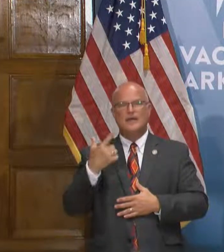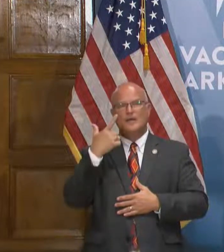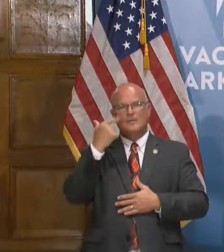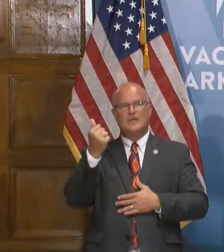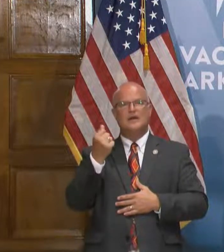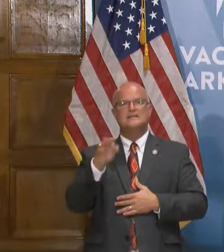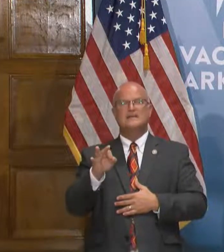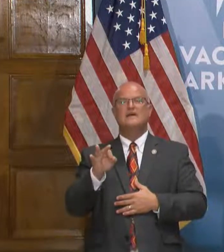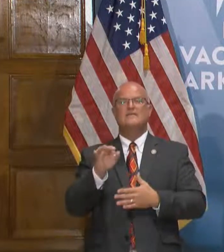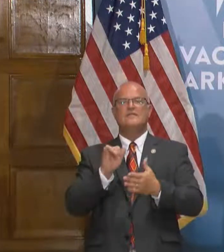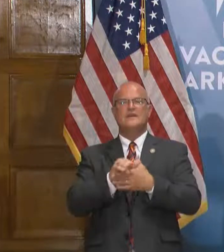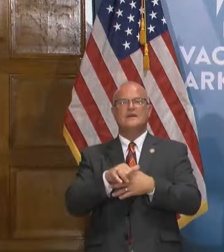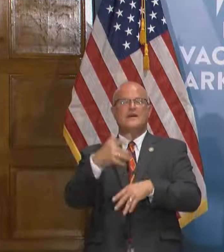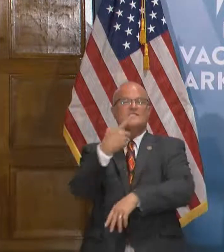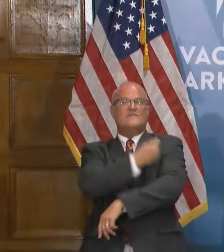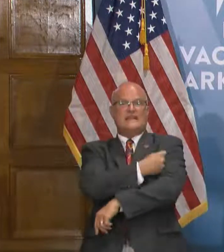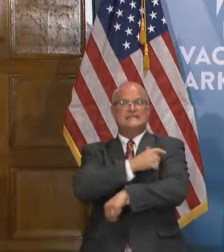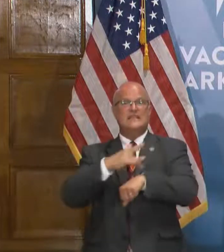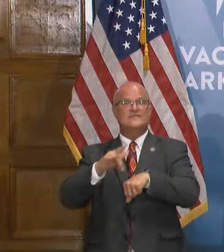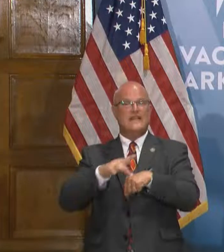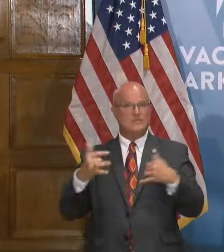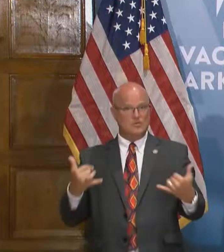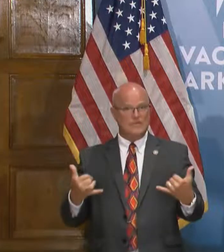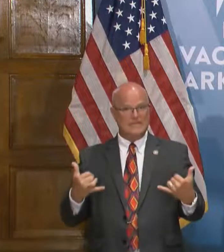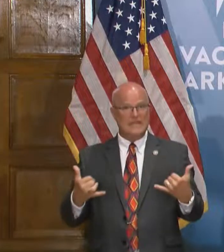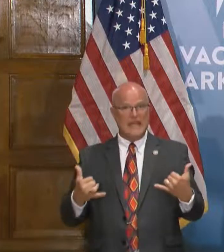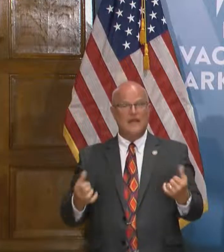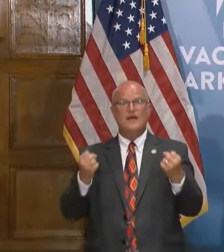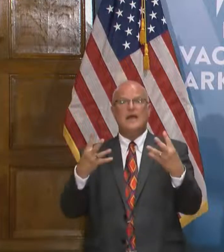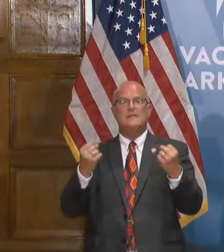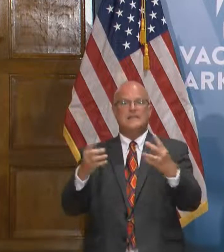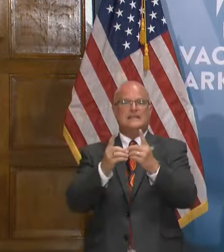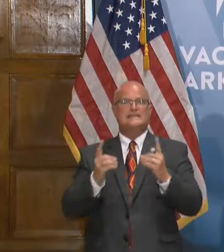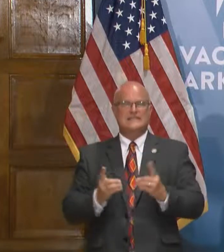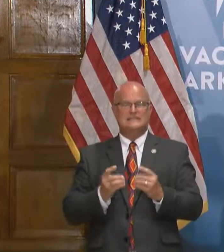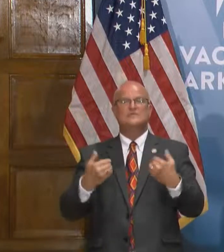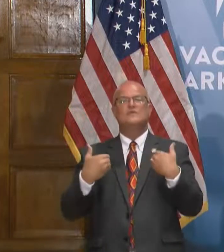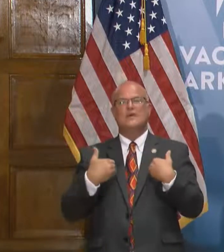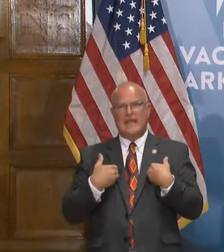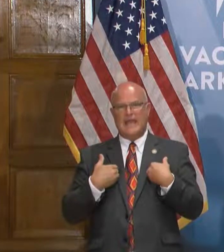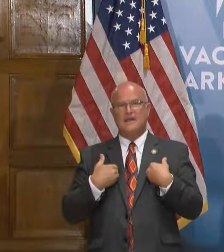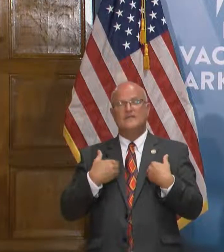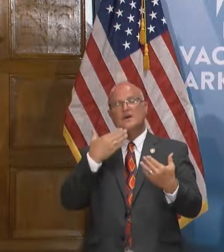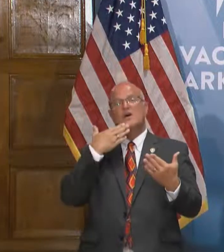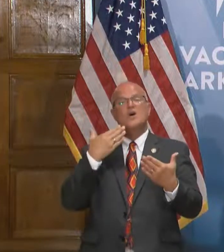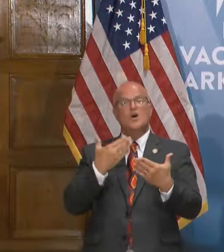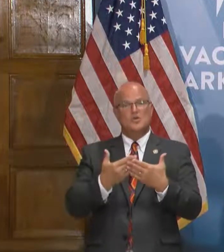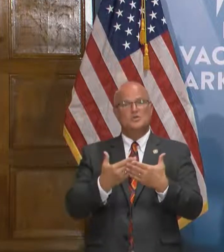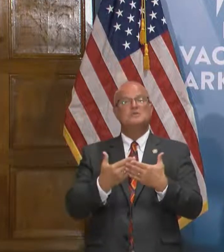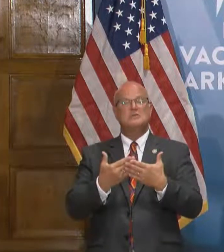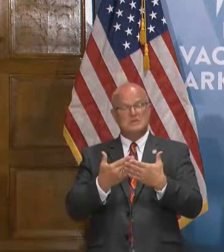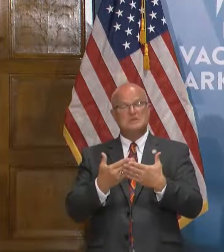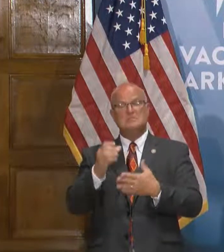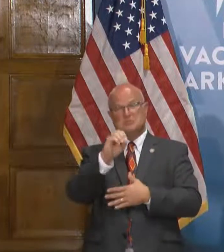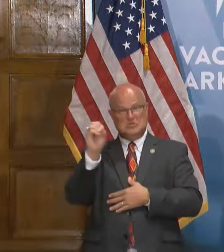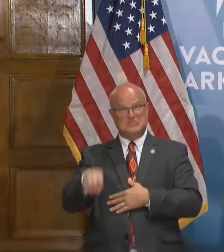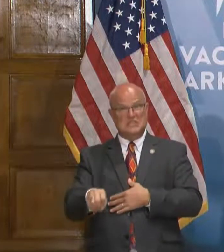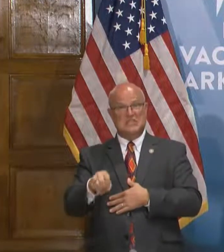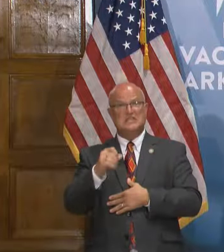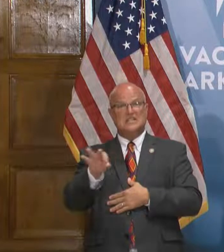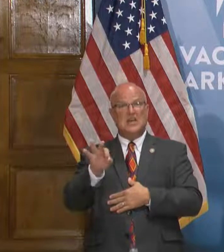the vaccine being available now, and in many of our districts we have a sizable percentage